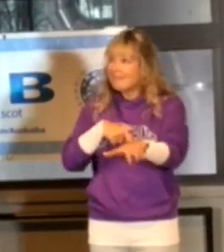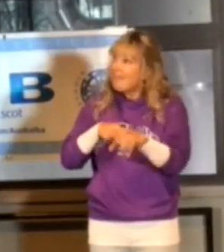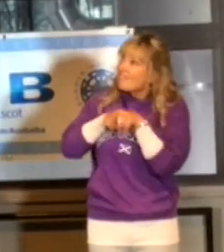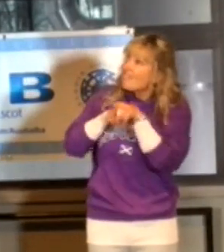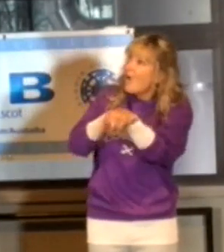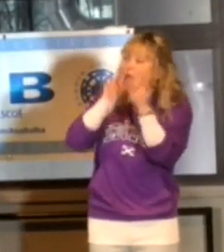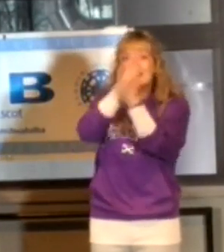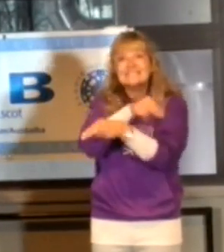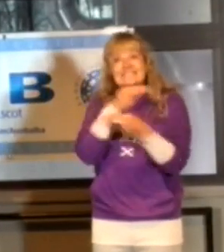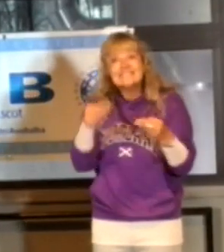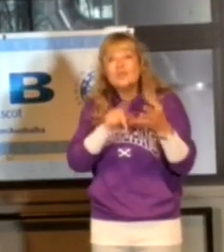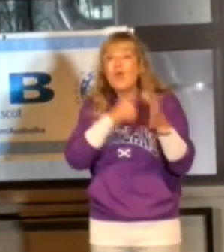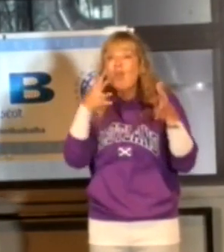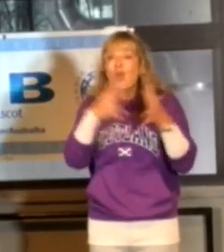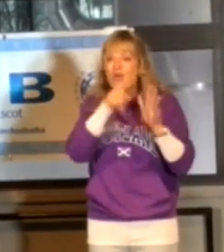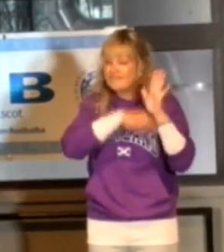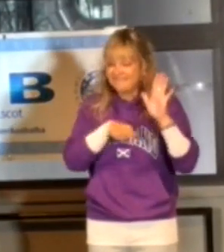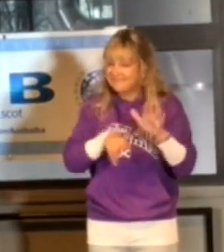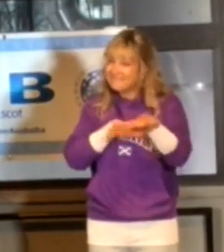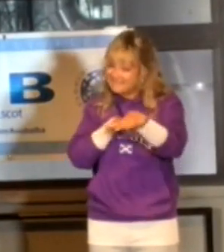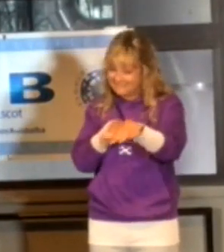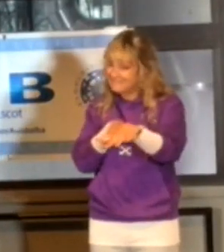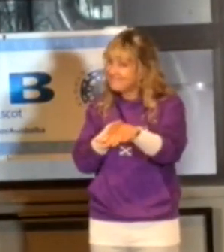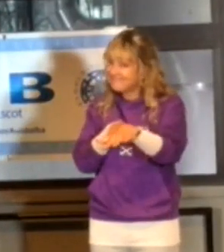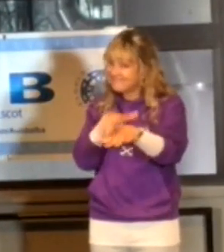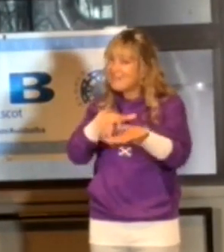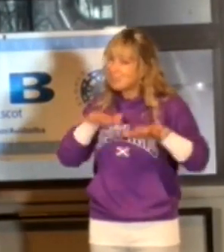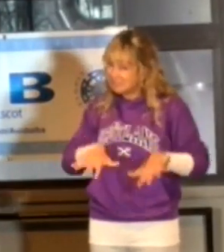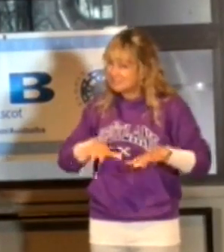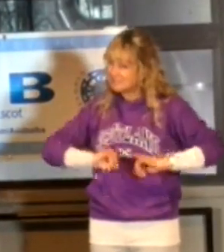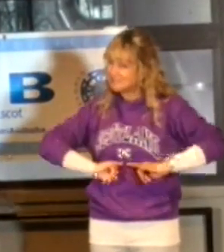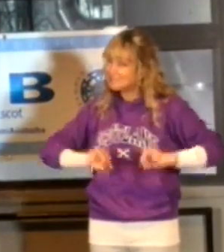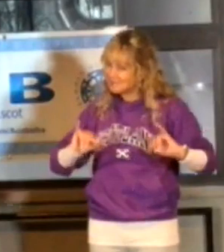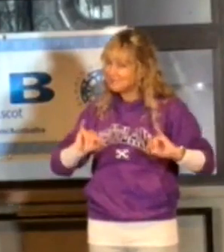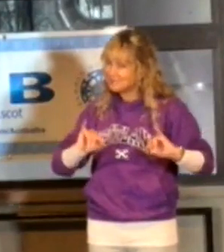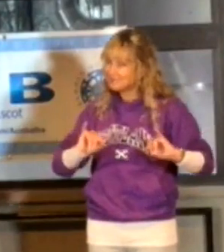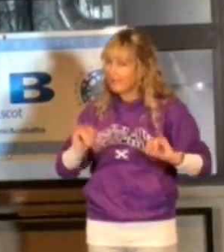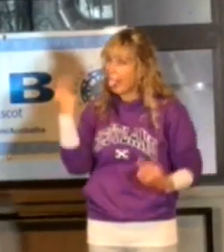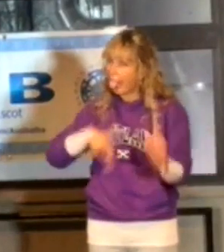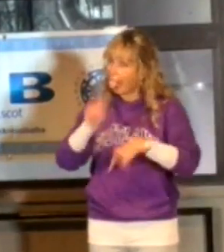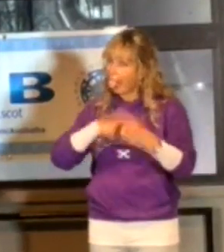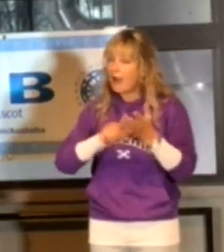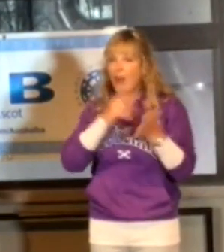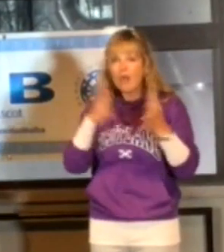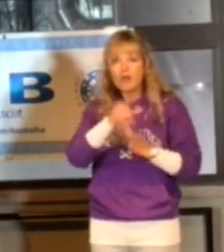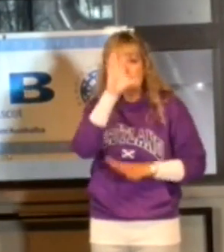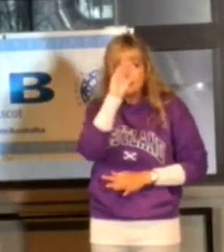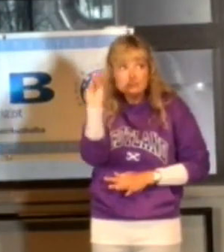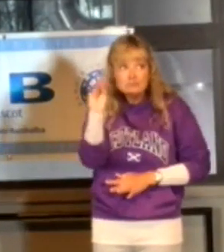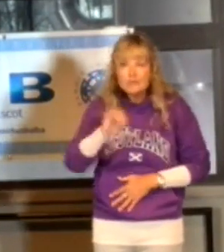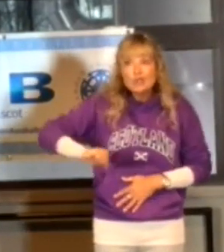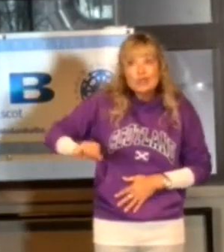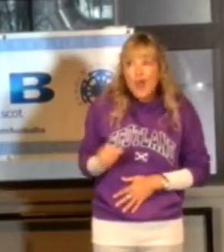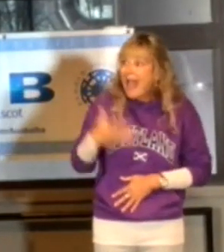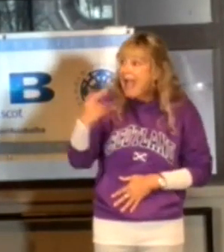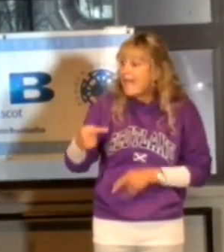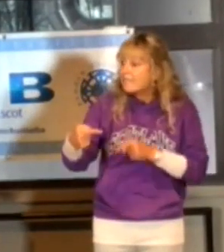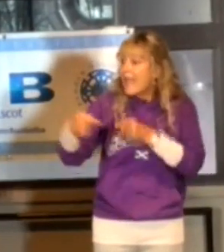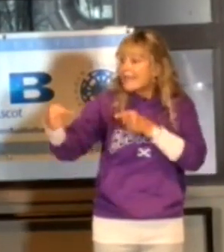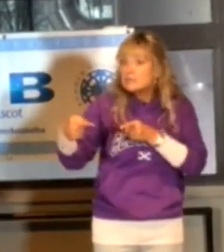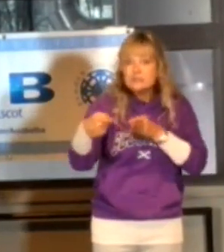law. It is a rogue state. Scotland has no enemies. We do not wish to make